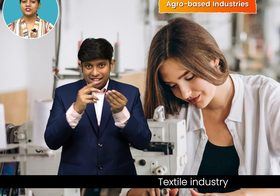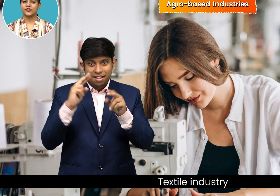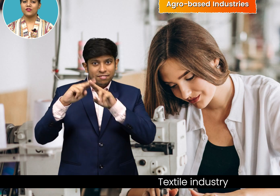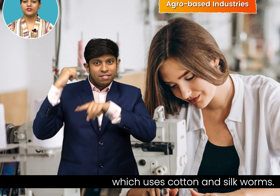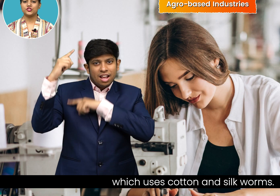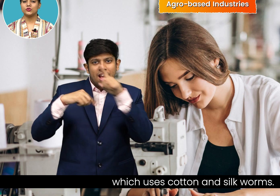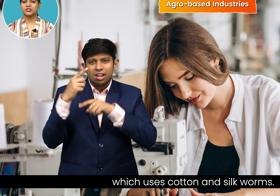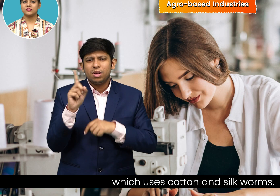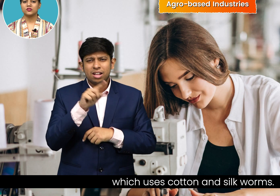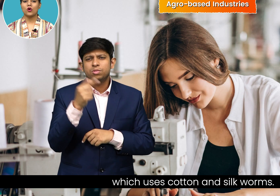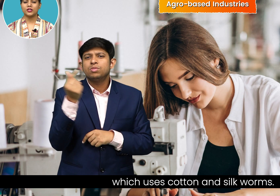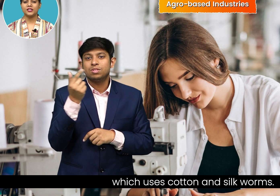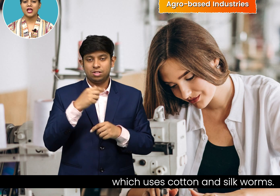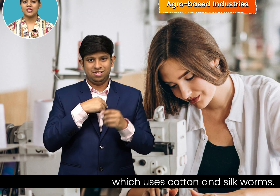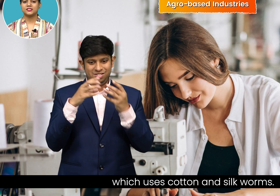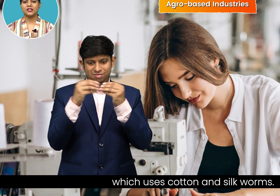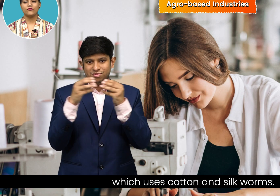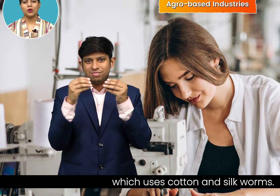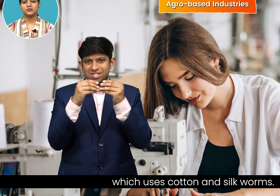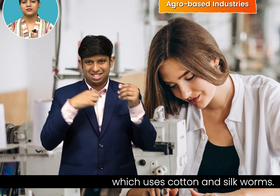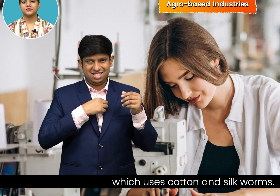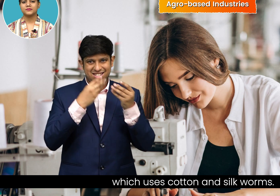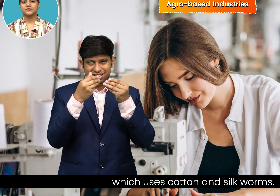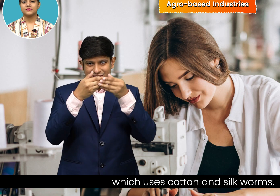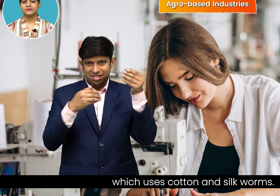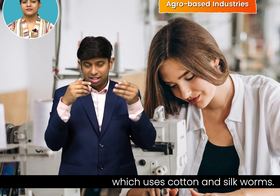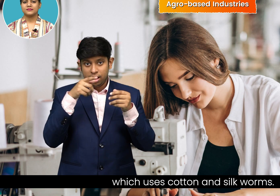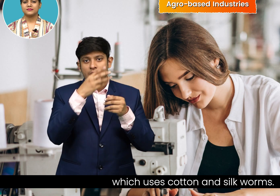Textile industry which uses cotton and silkworms.